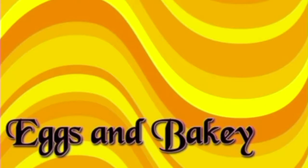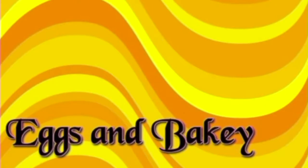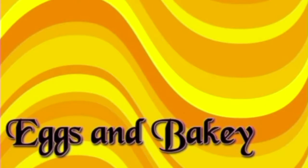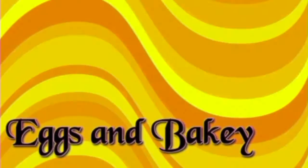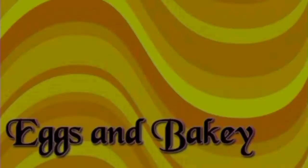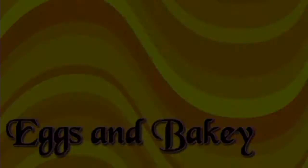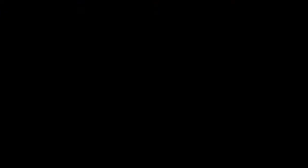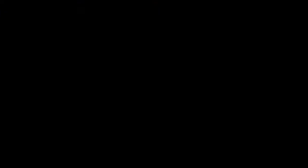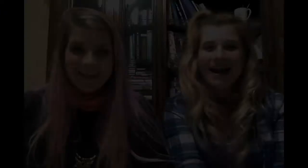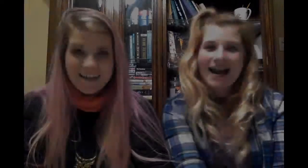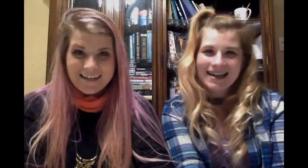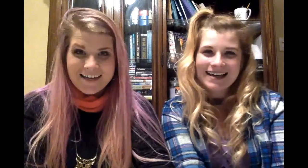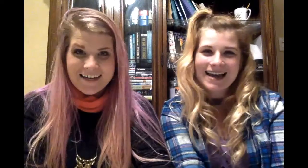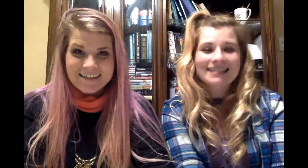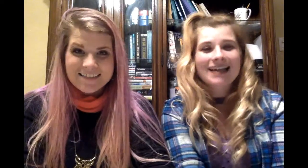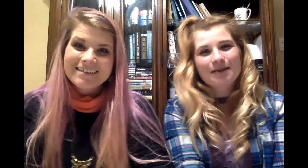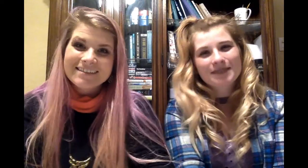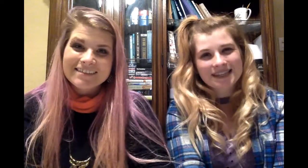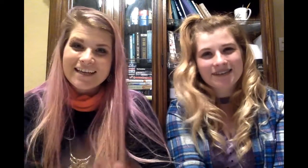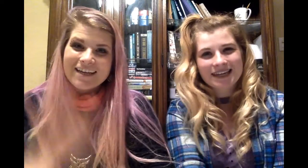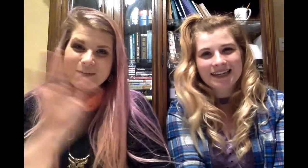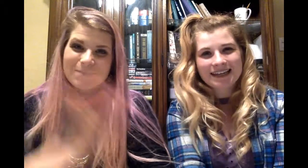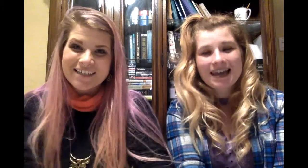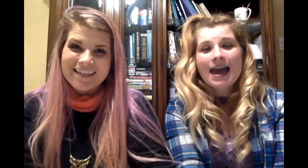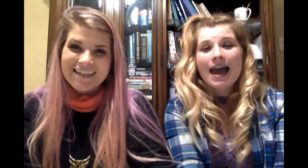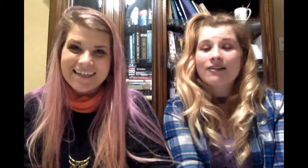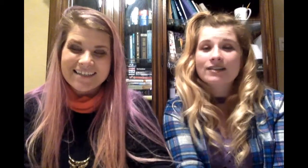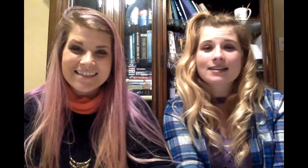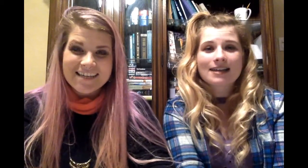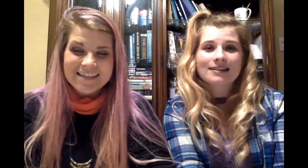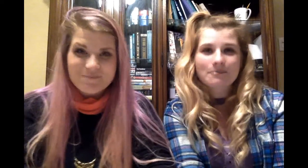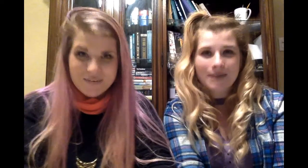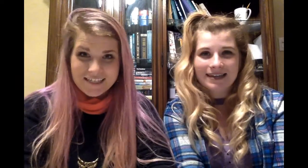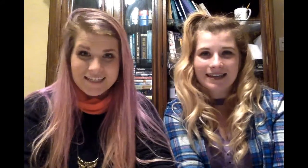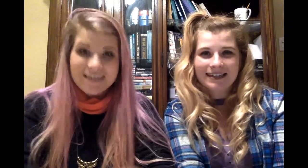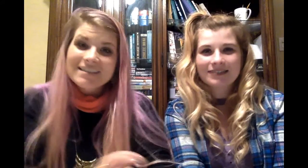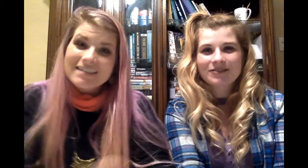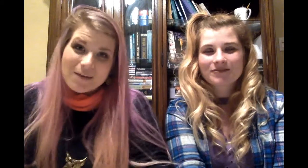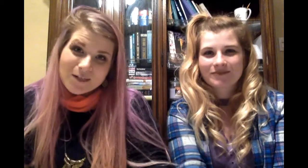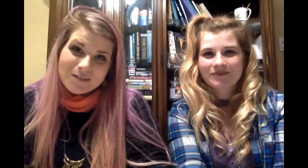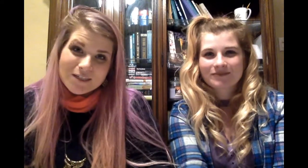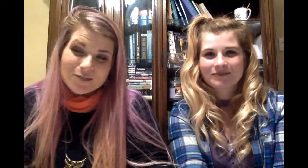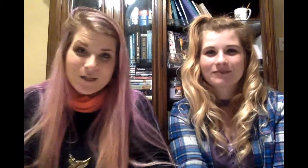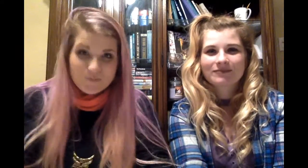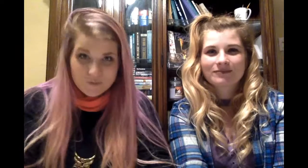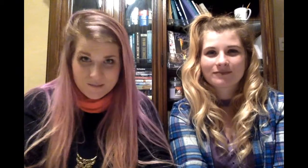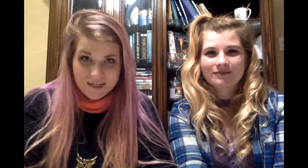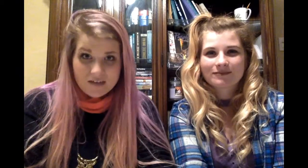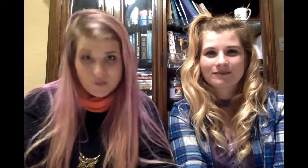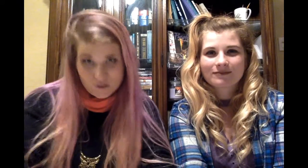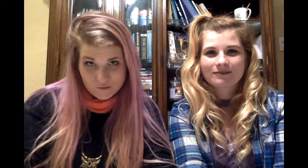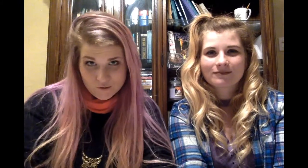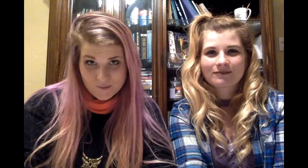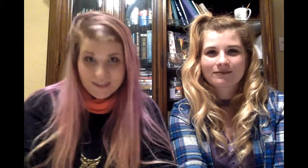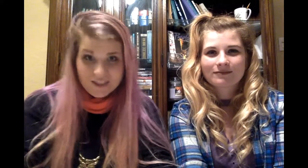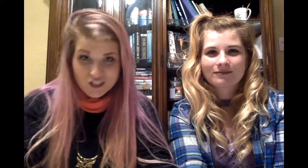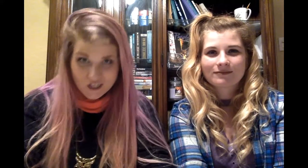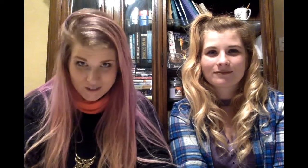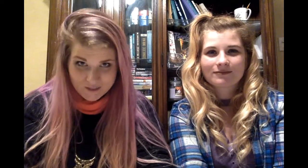Mornings. Hi guys, I'm Stevie. And I'm Kalena. And this is Eggs and Bakey. Today we're going to be doing a remake of Closer by the